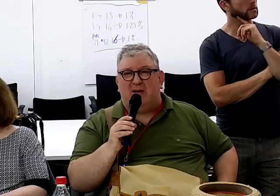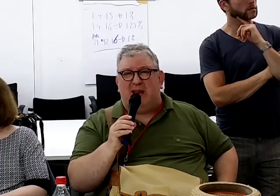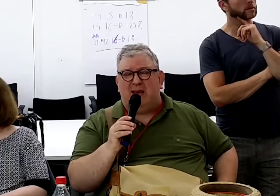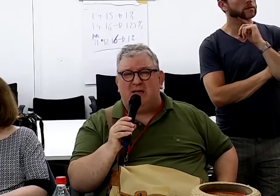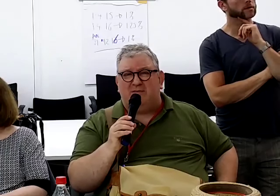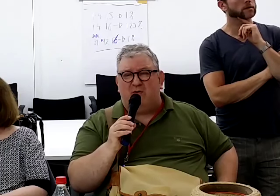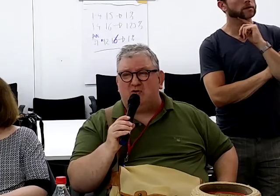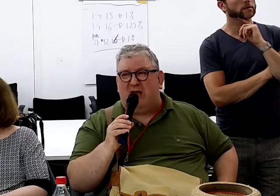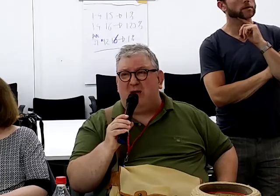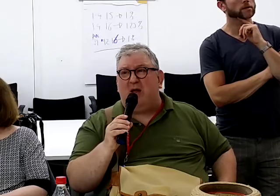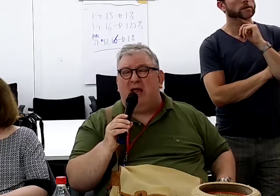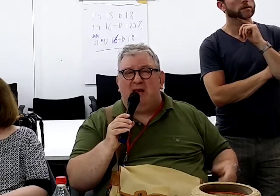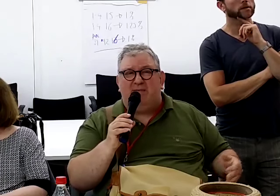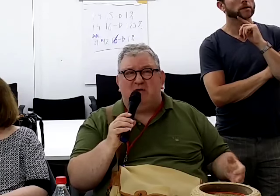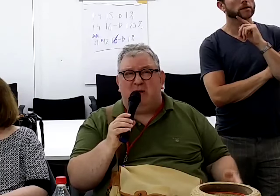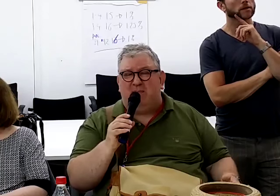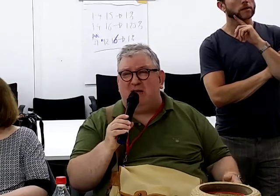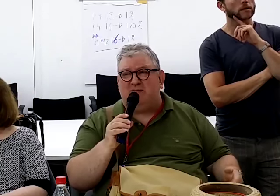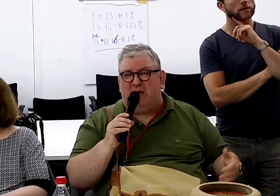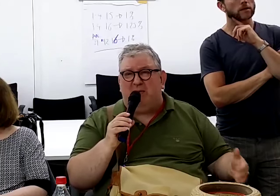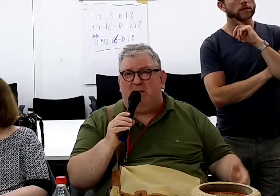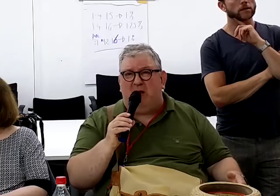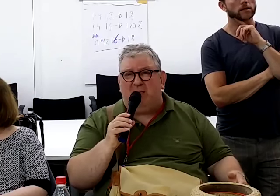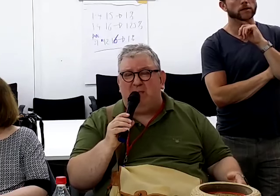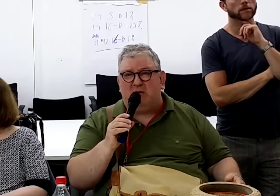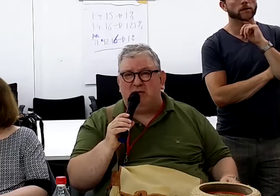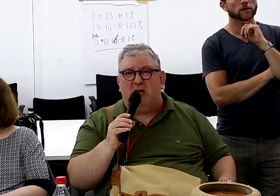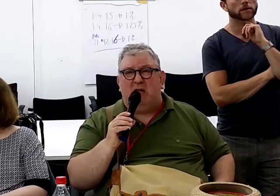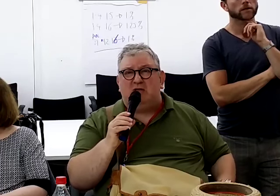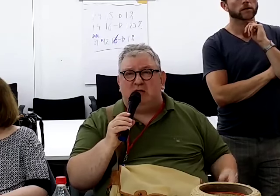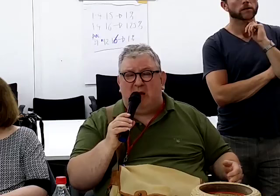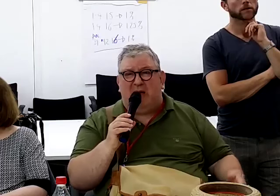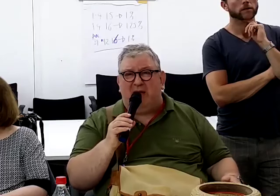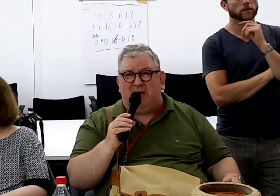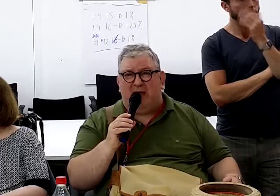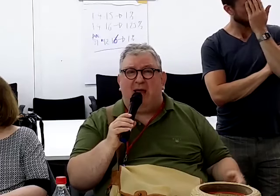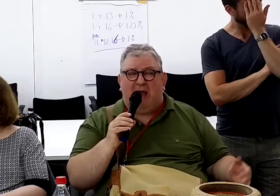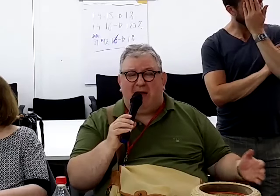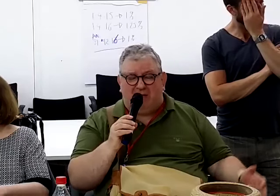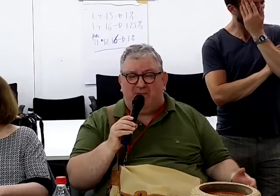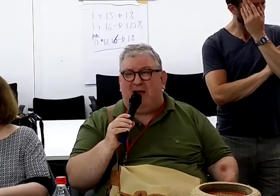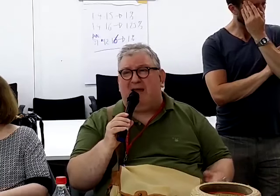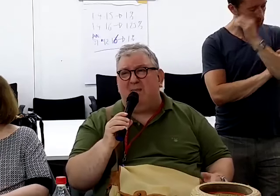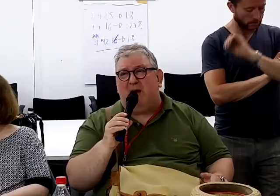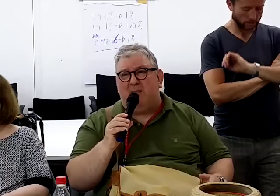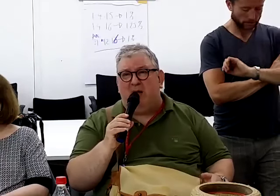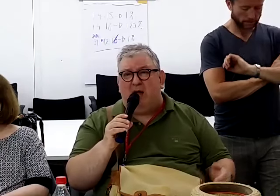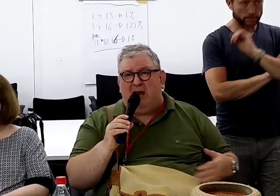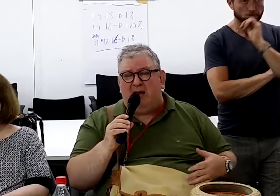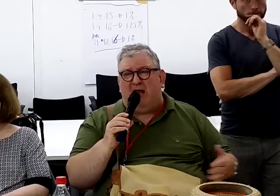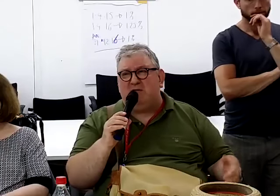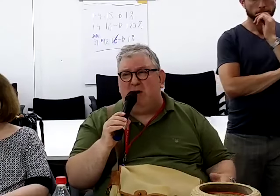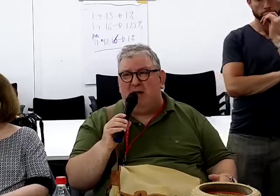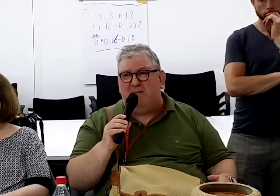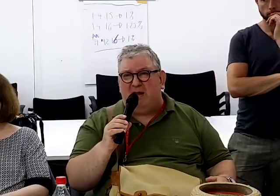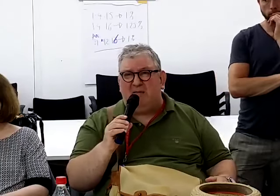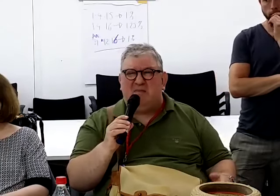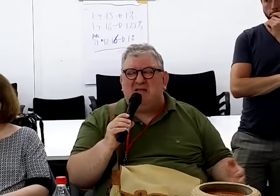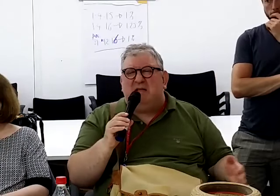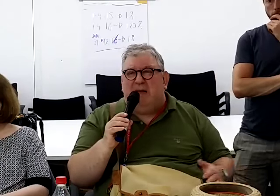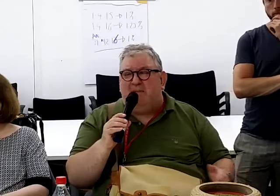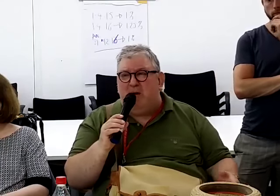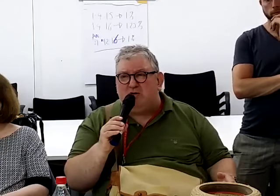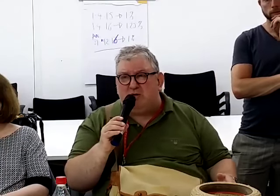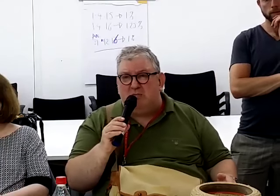He will win it. We then need to force our individual MPs, the Labour Party members, to go out there and to back him up. Helen Hayes, my